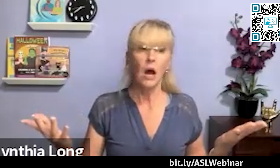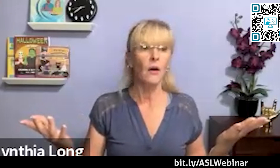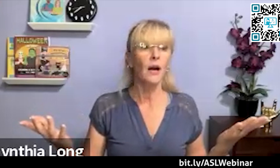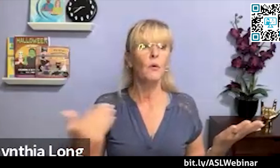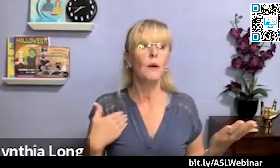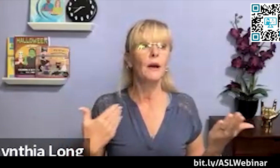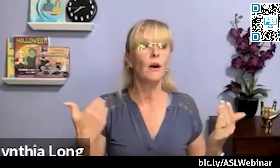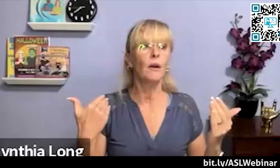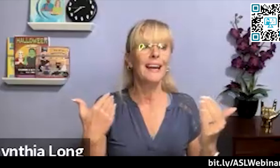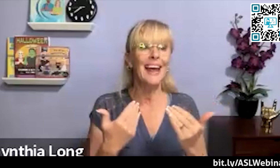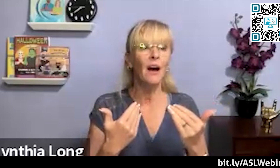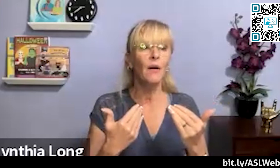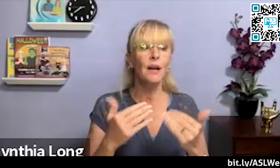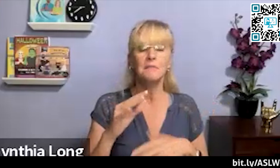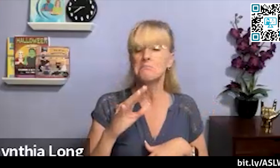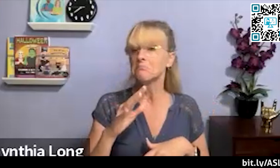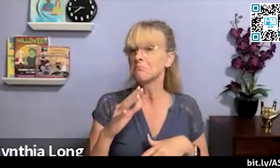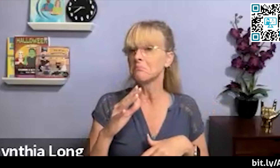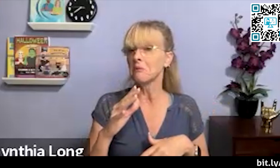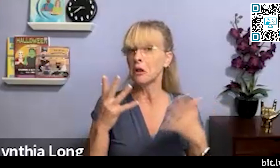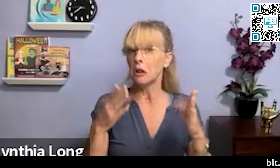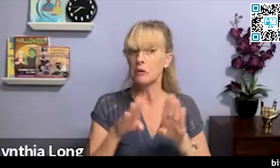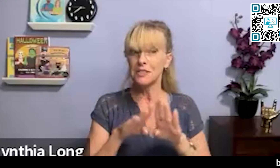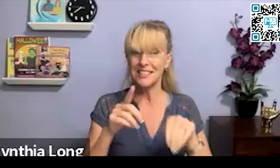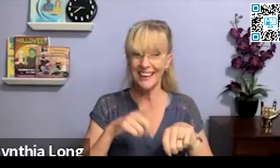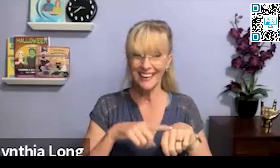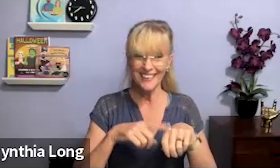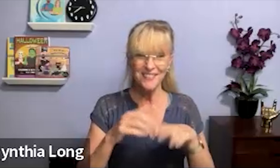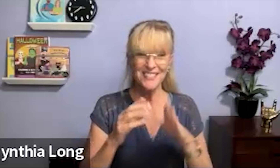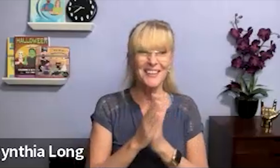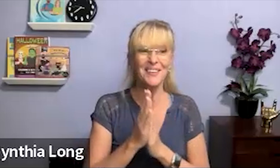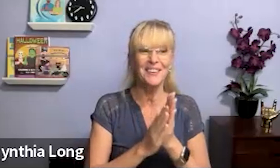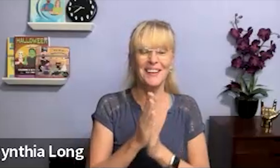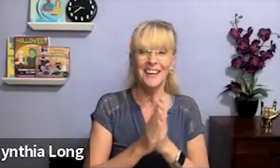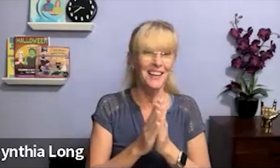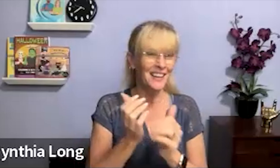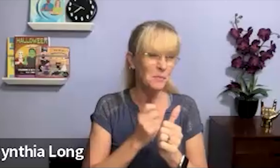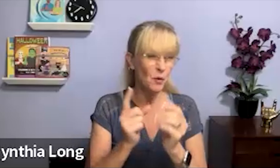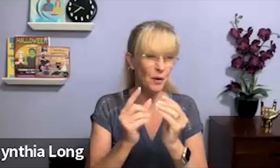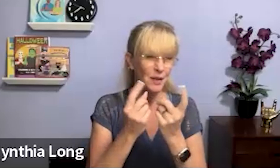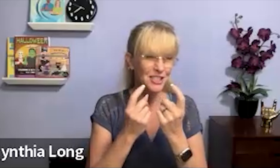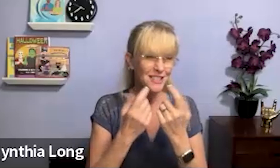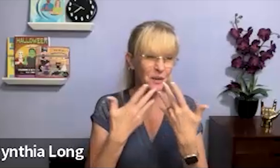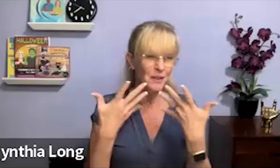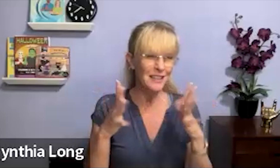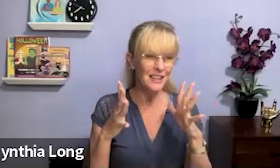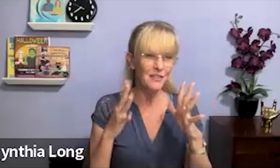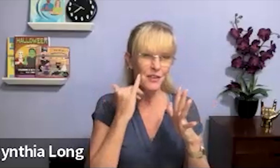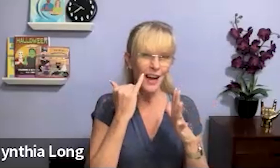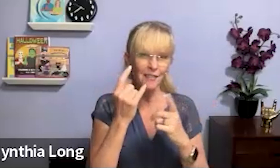All right, well, we are now at closing time. So any more questions? I don't want to leave if you have